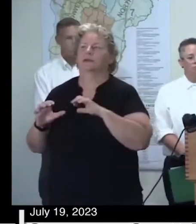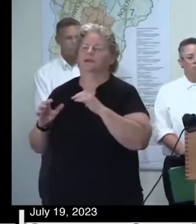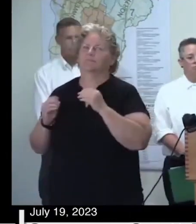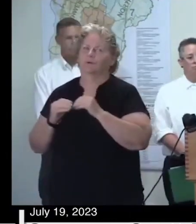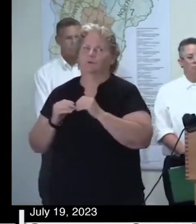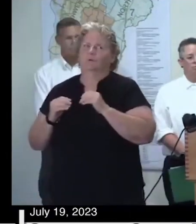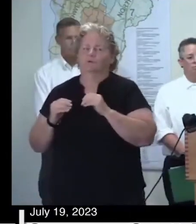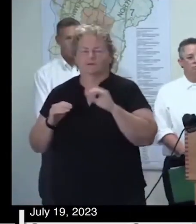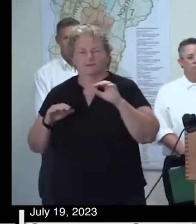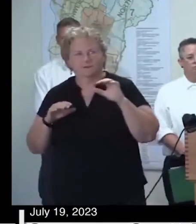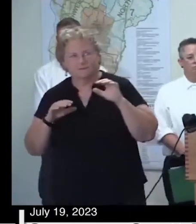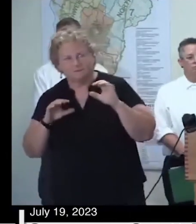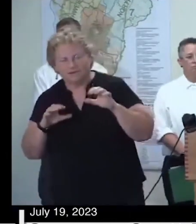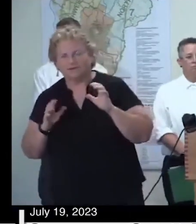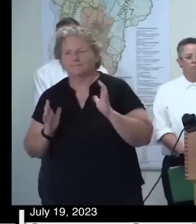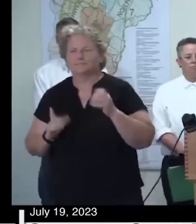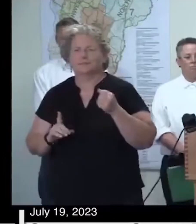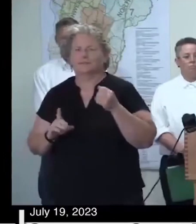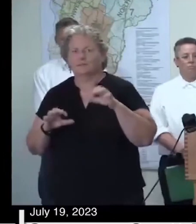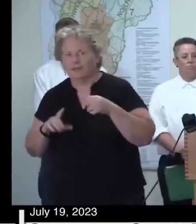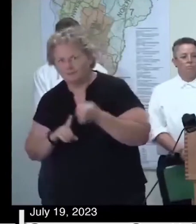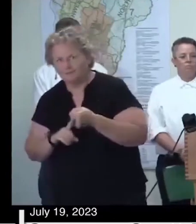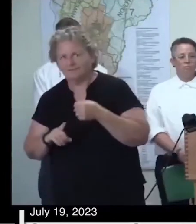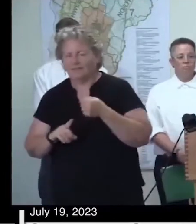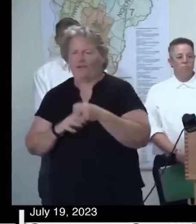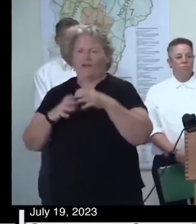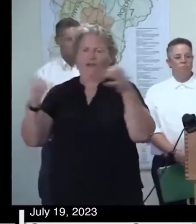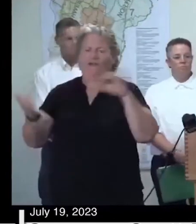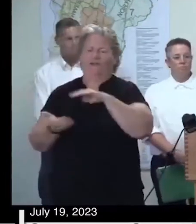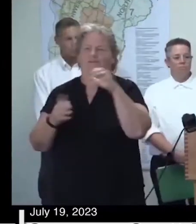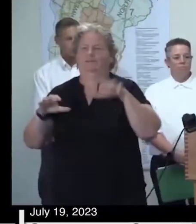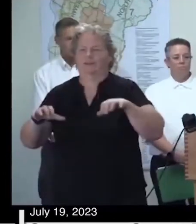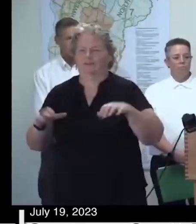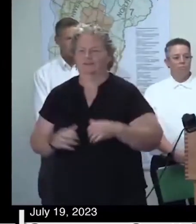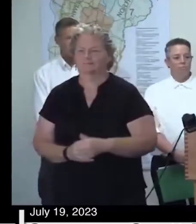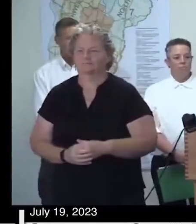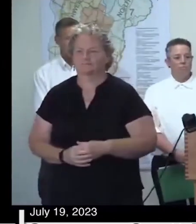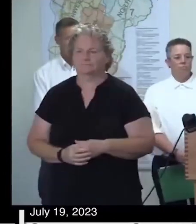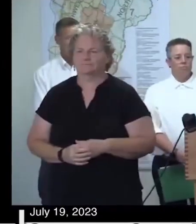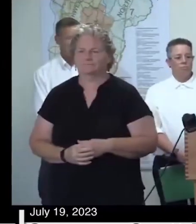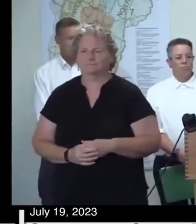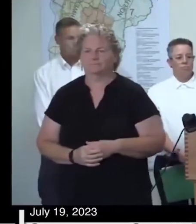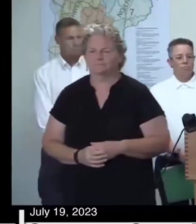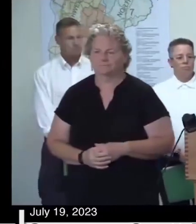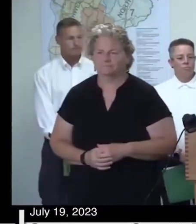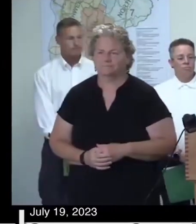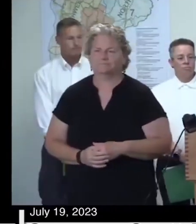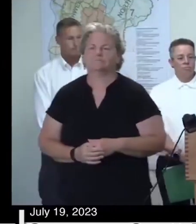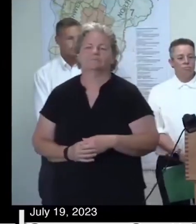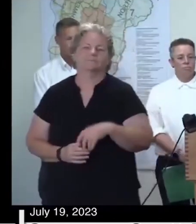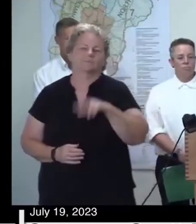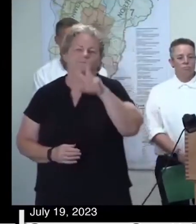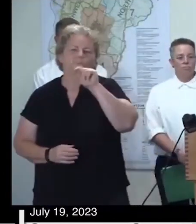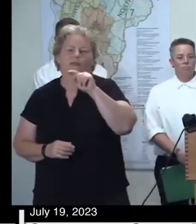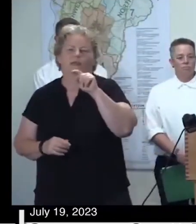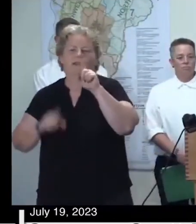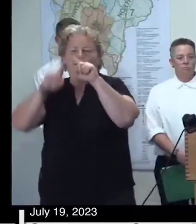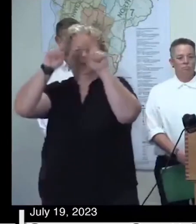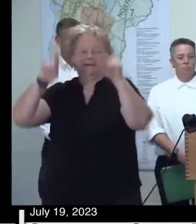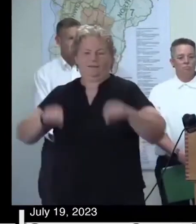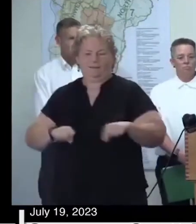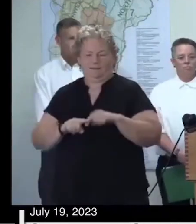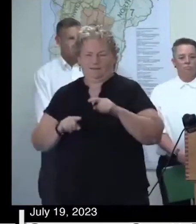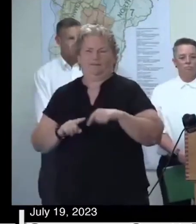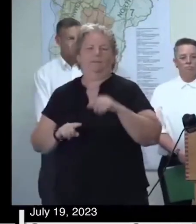in some places, certainly not in this area, that we expected, but we had almost